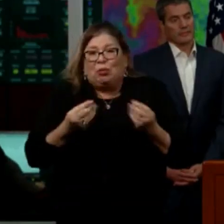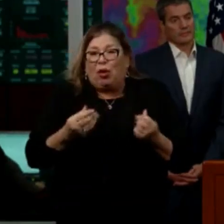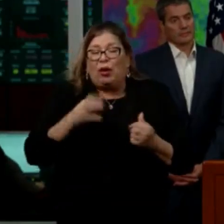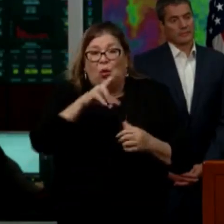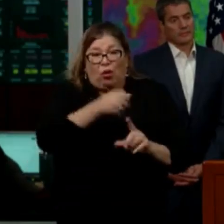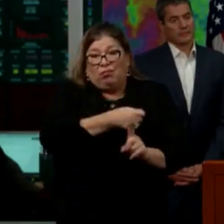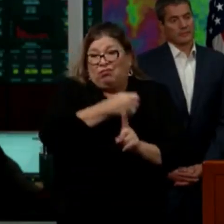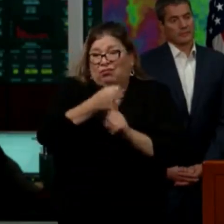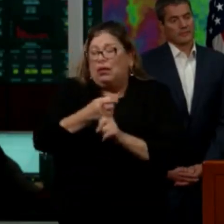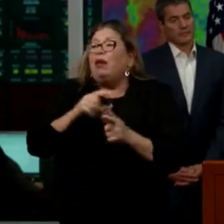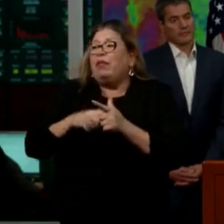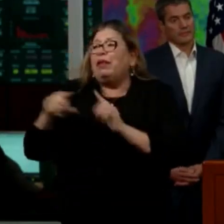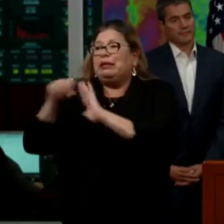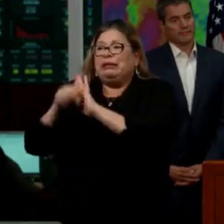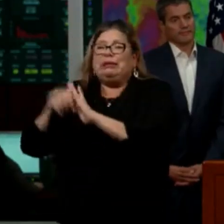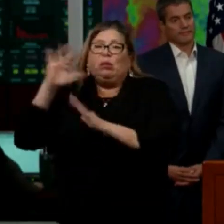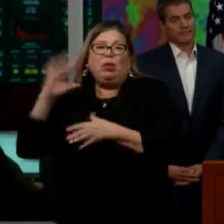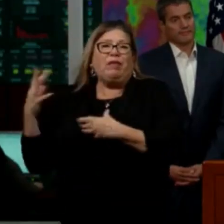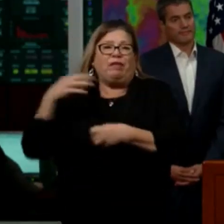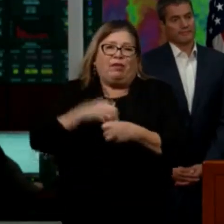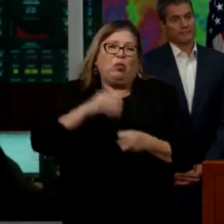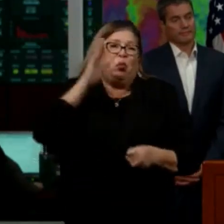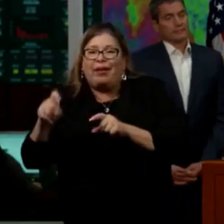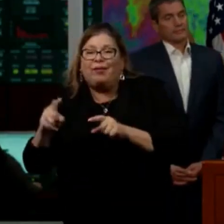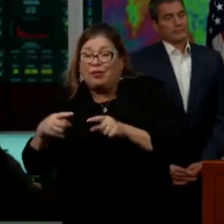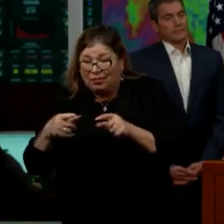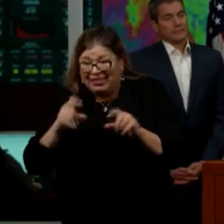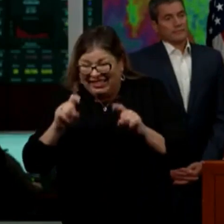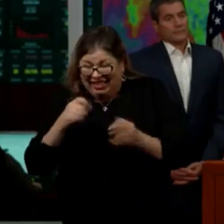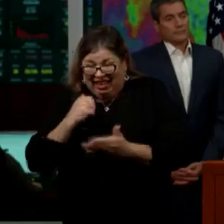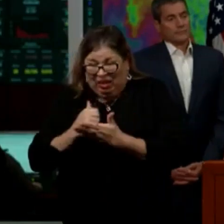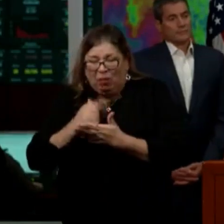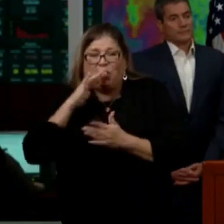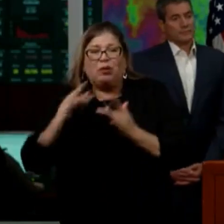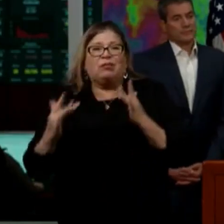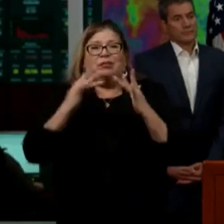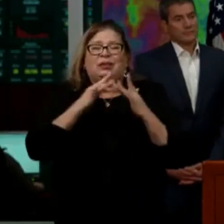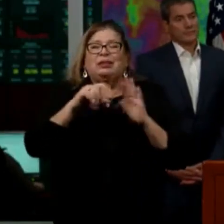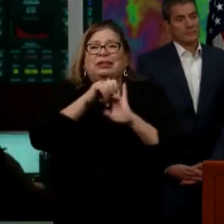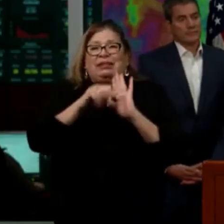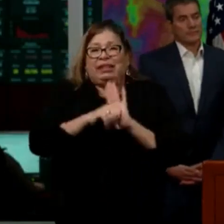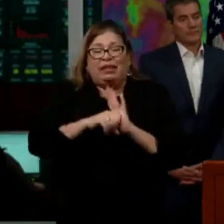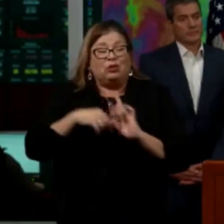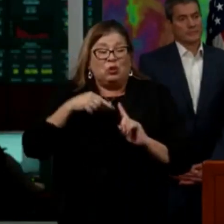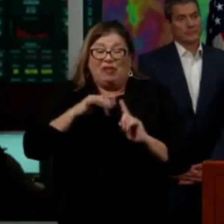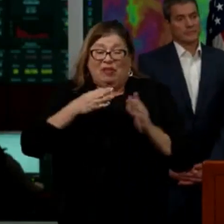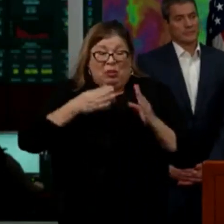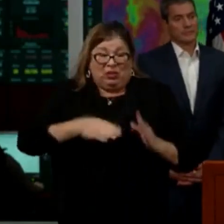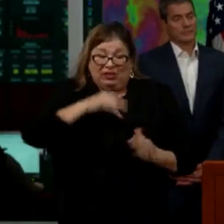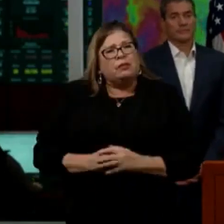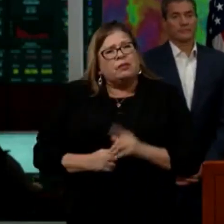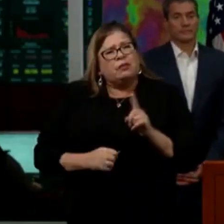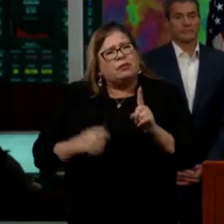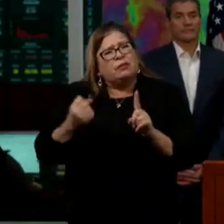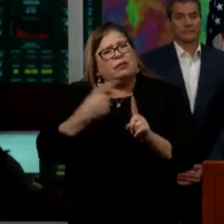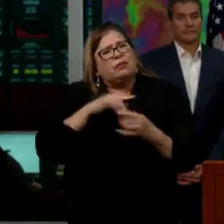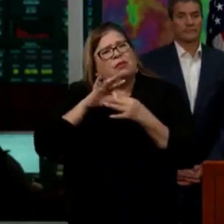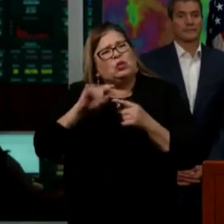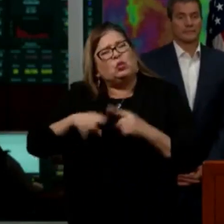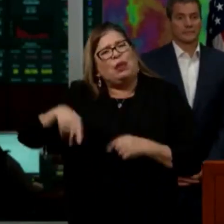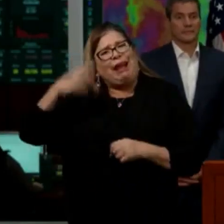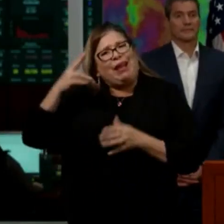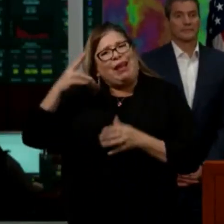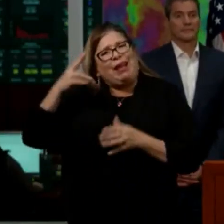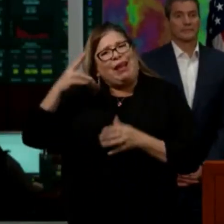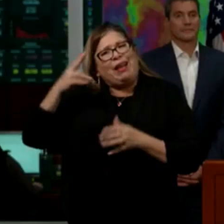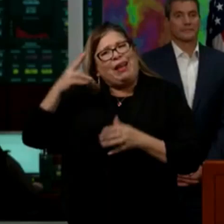then the state does step in. But It'd just be the only superseding where if the person doesn't ask, the county would have to. Mention staying inside